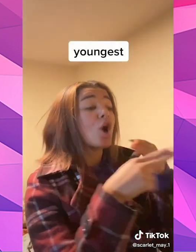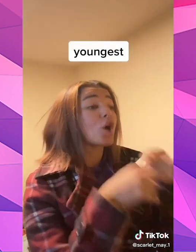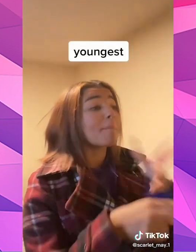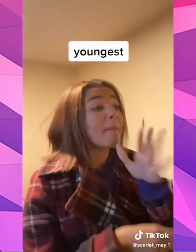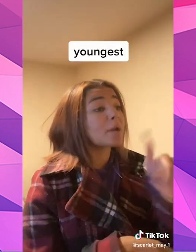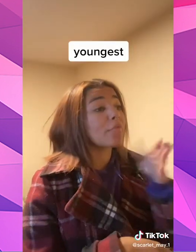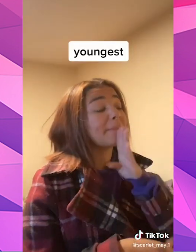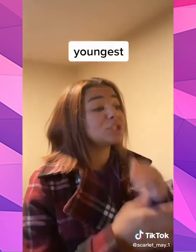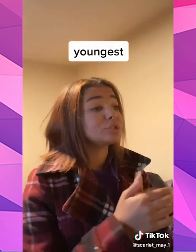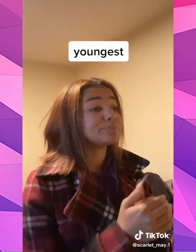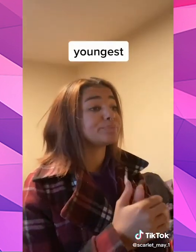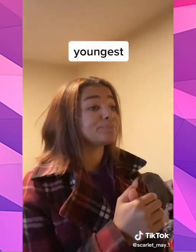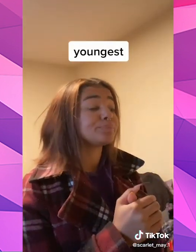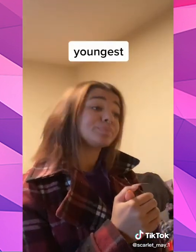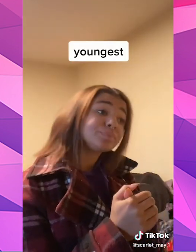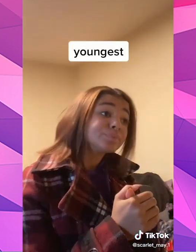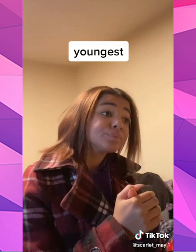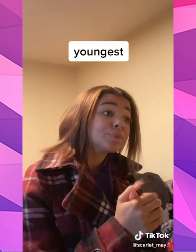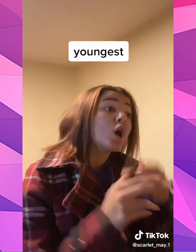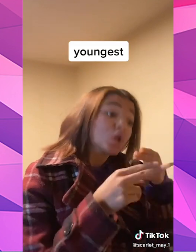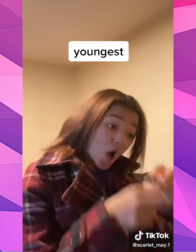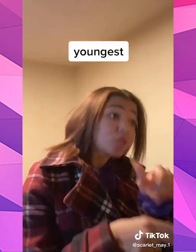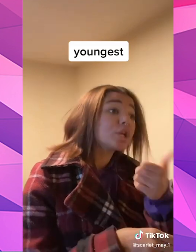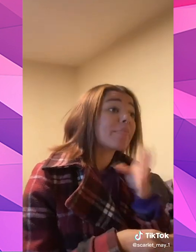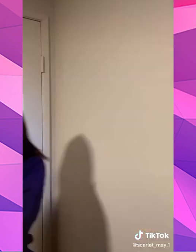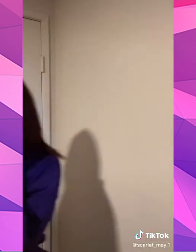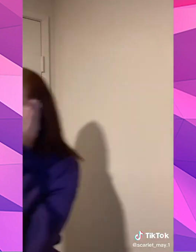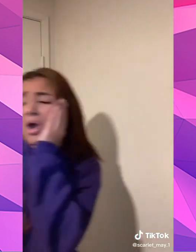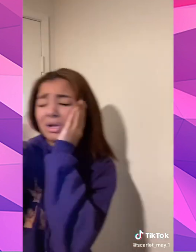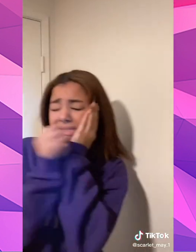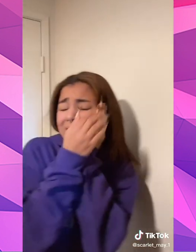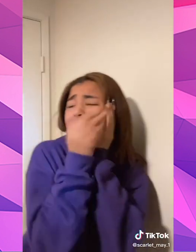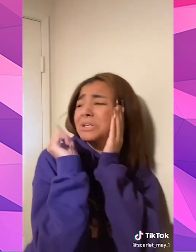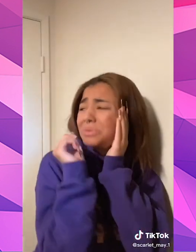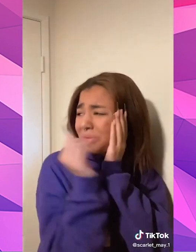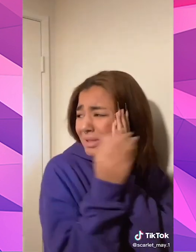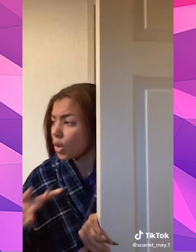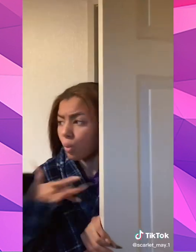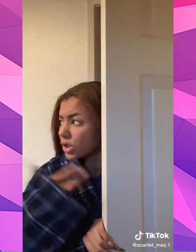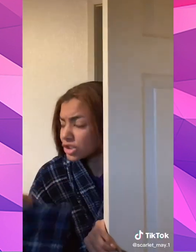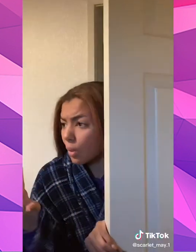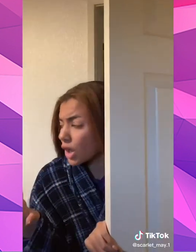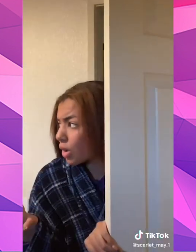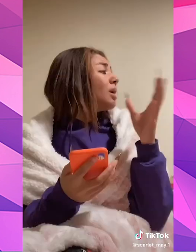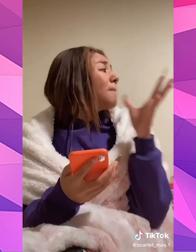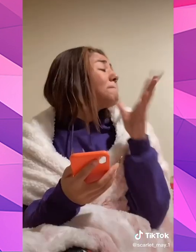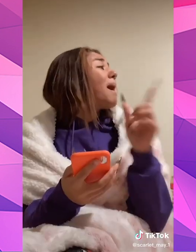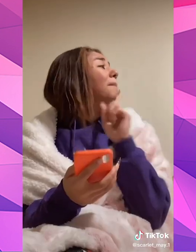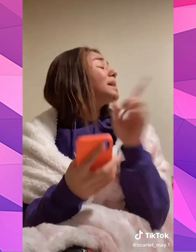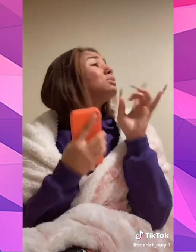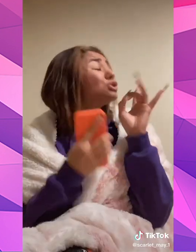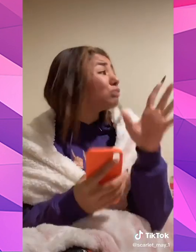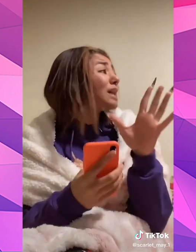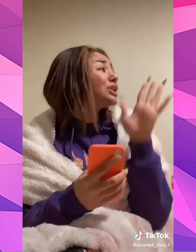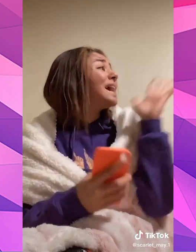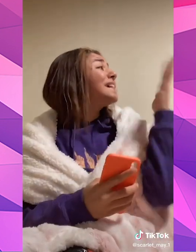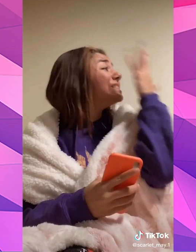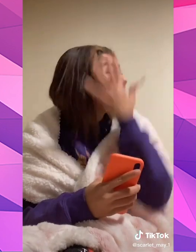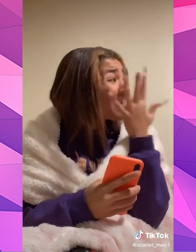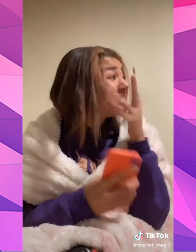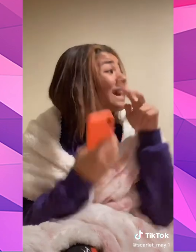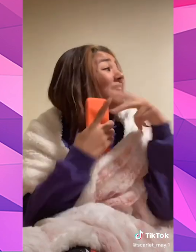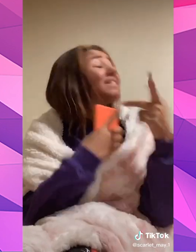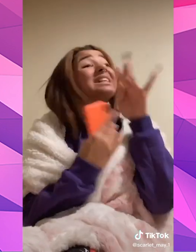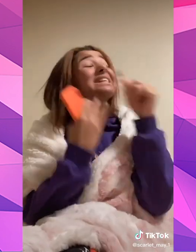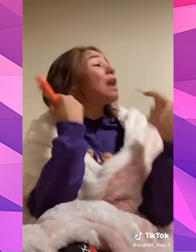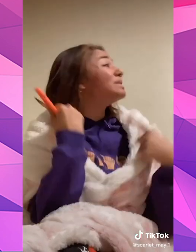Call my mama another bitch Call her another bitch Uh, Tamika What's going on? Mama, it was tragic His